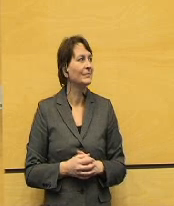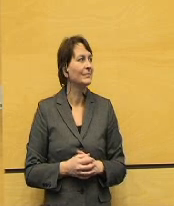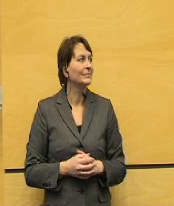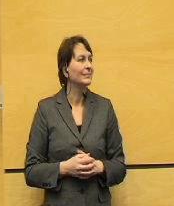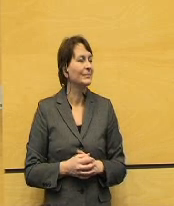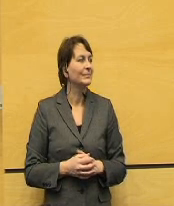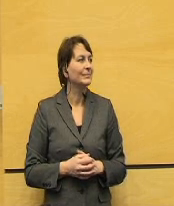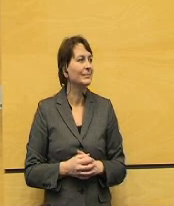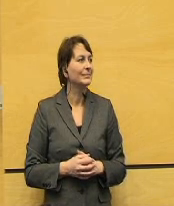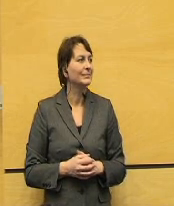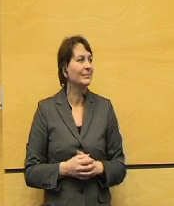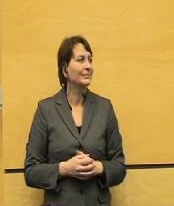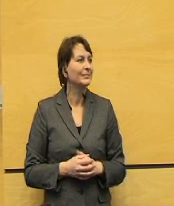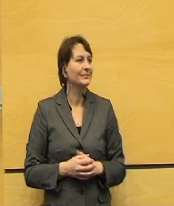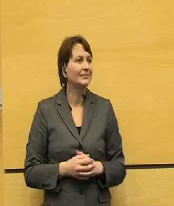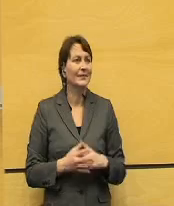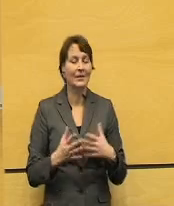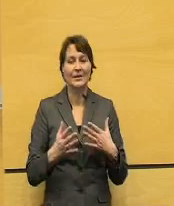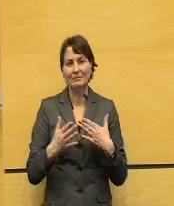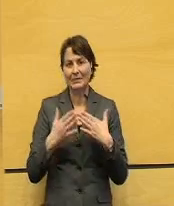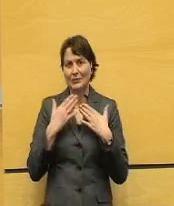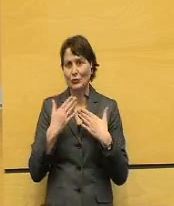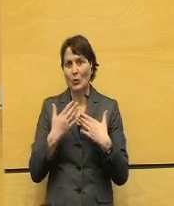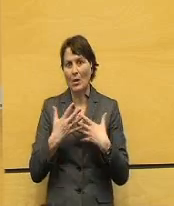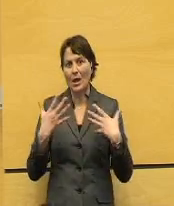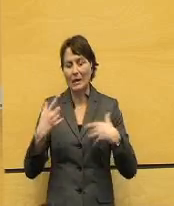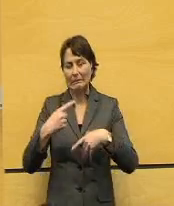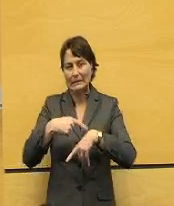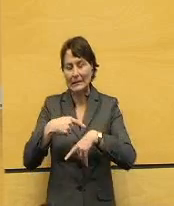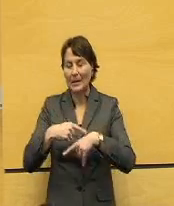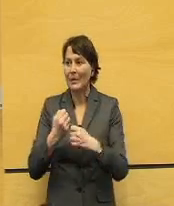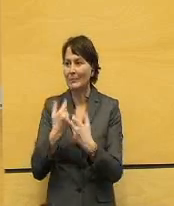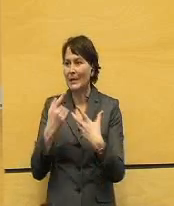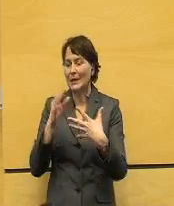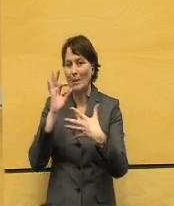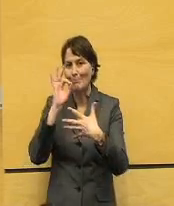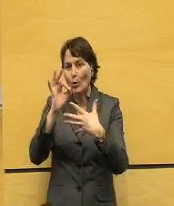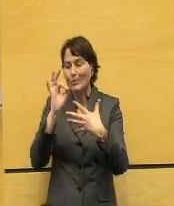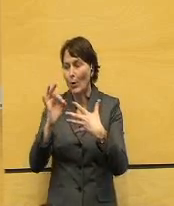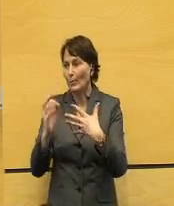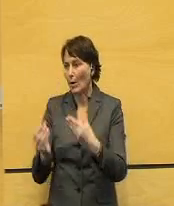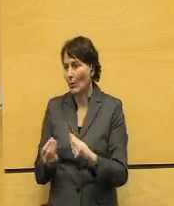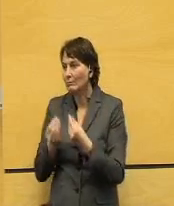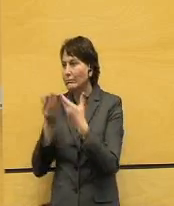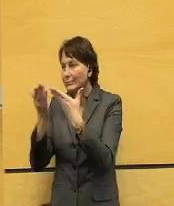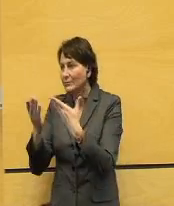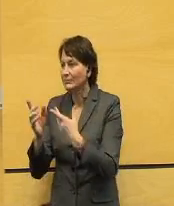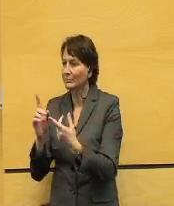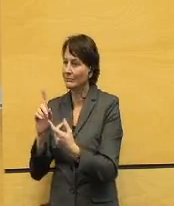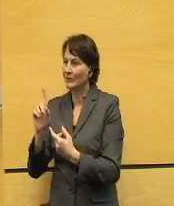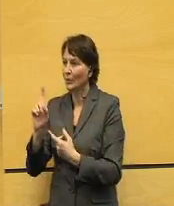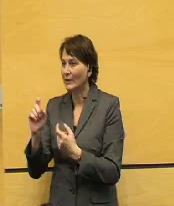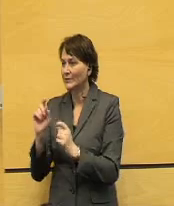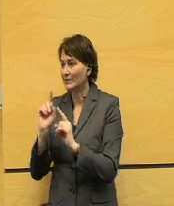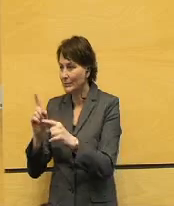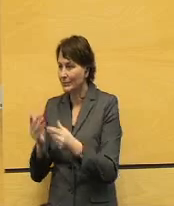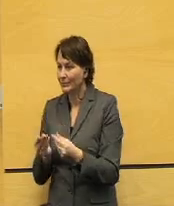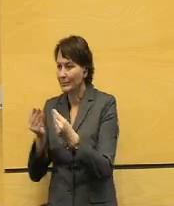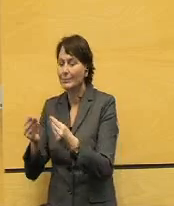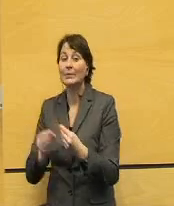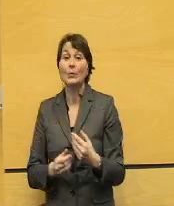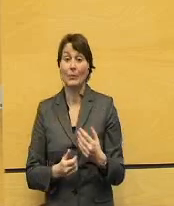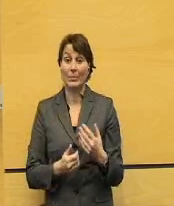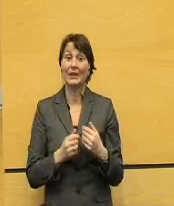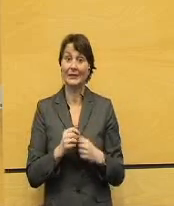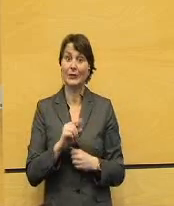we have many points to give the committee for the question. But the question number 6 is